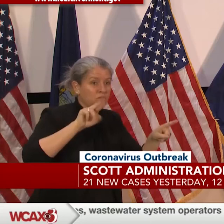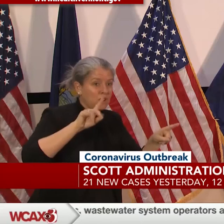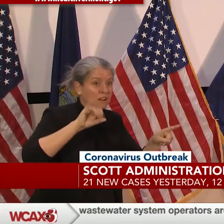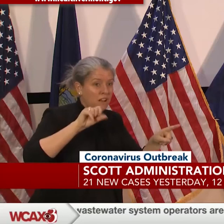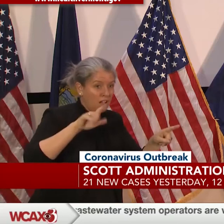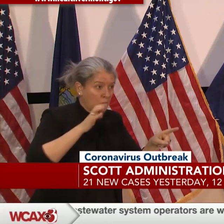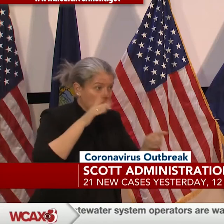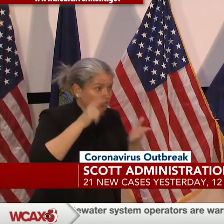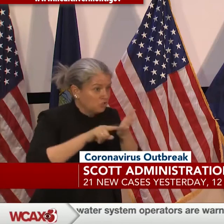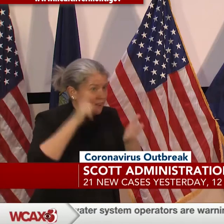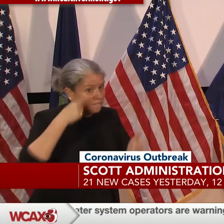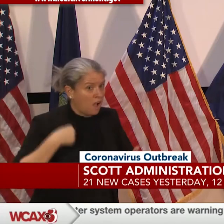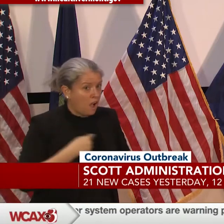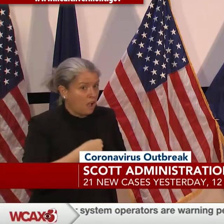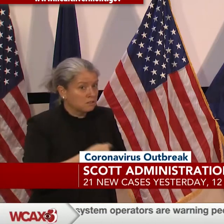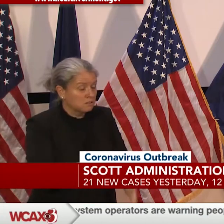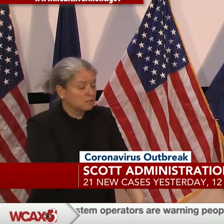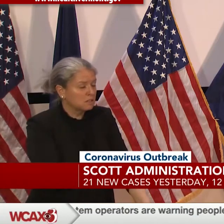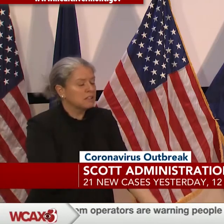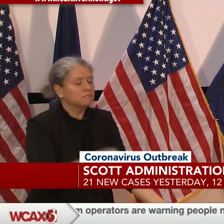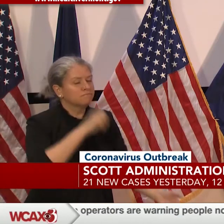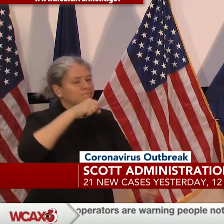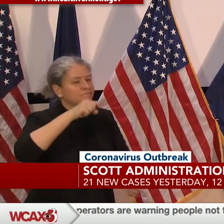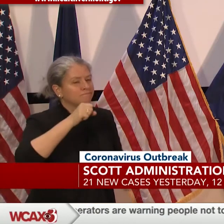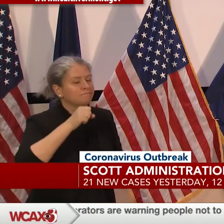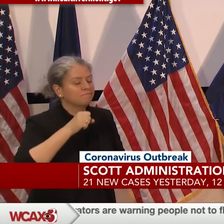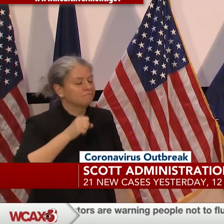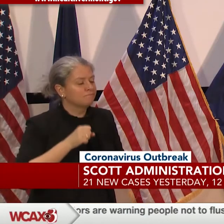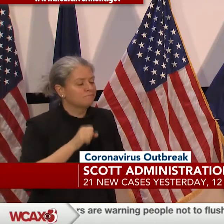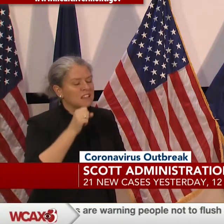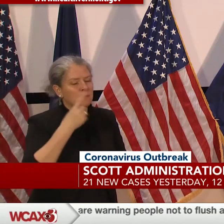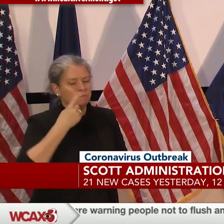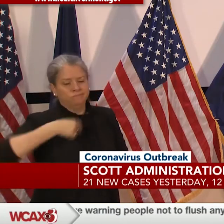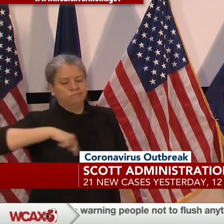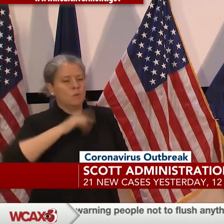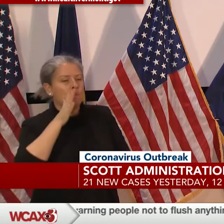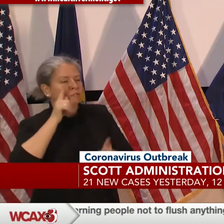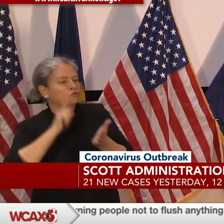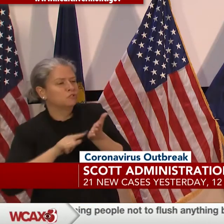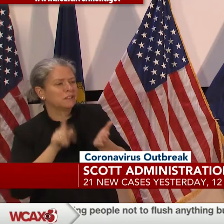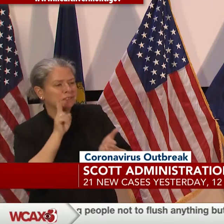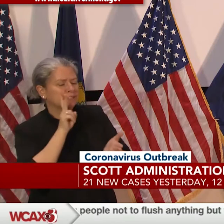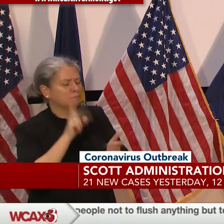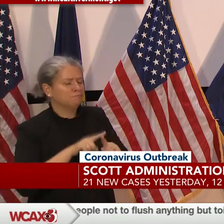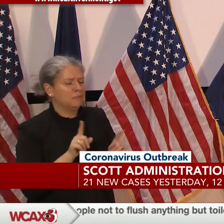residents of the Grand Isle County. Yeah, Mike, one of us will check, but